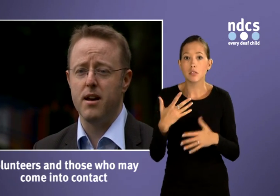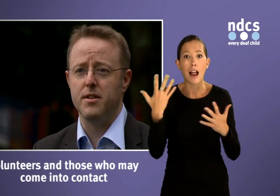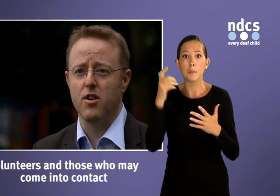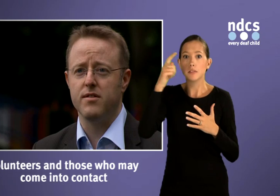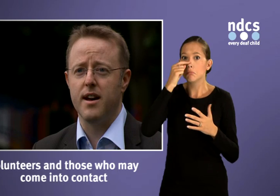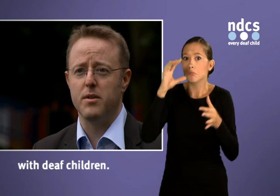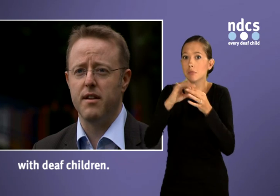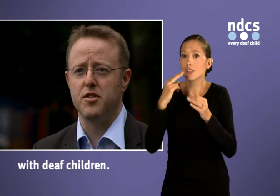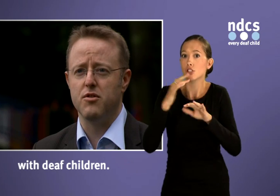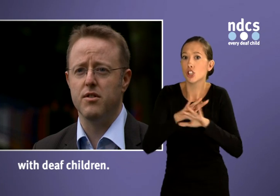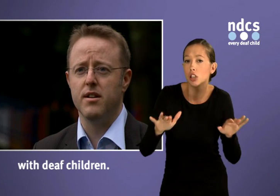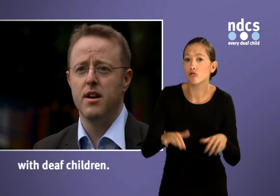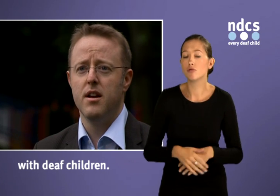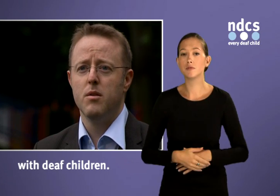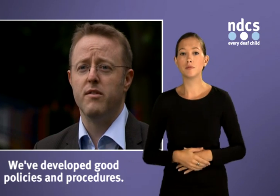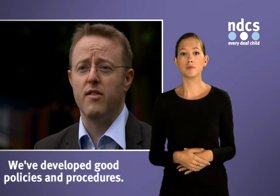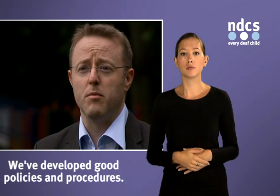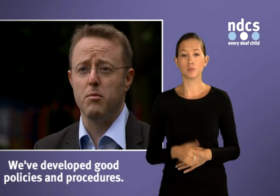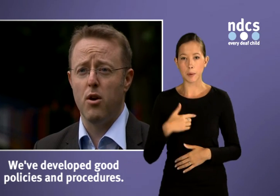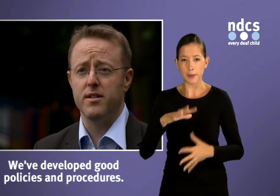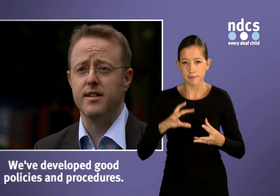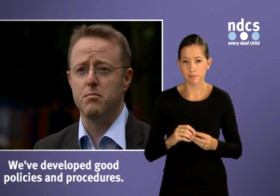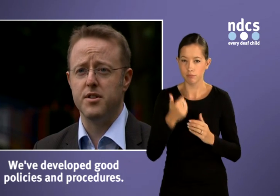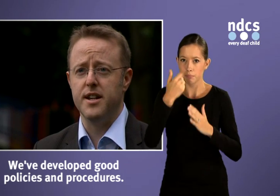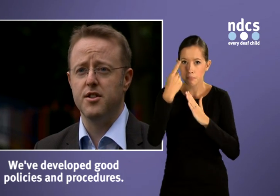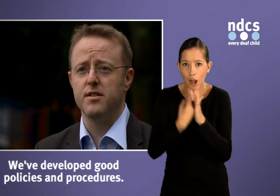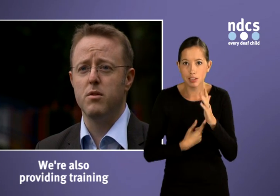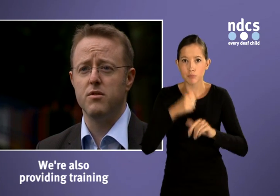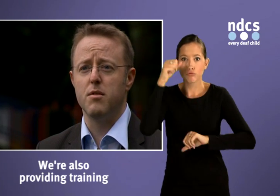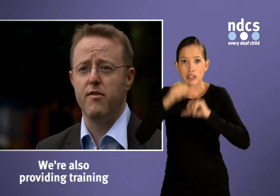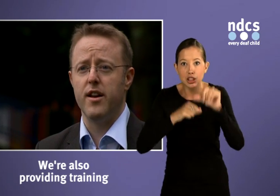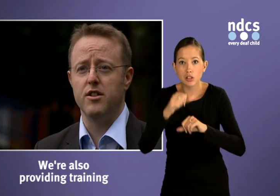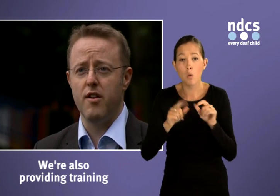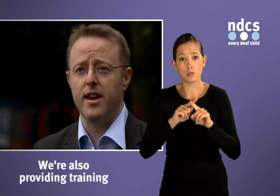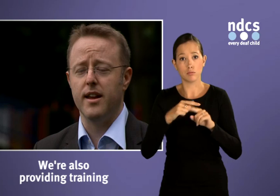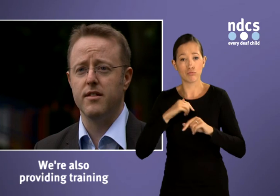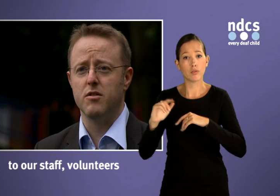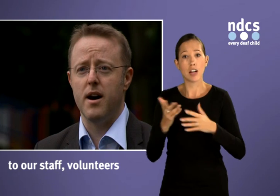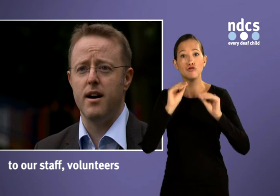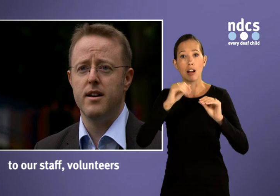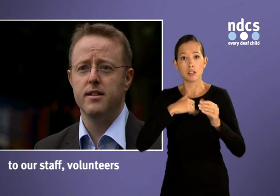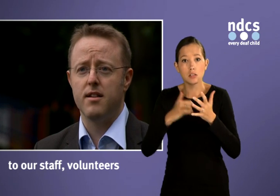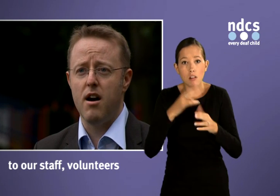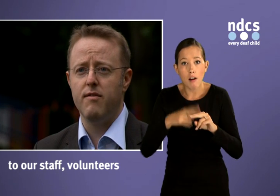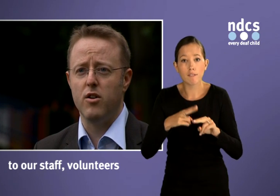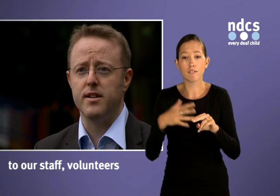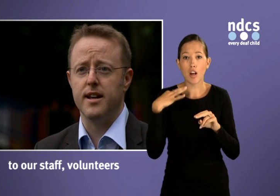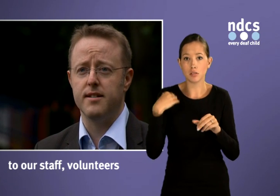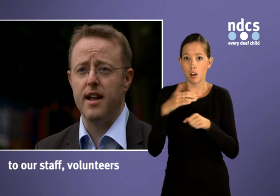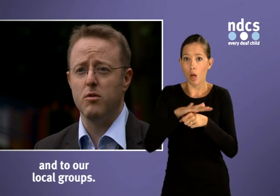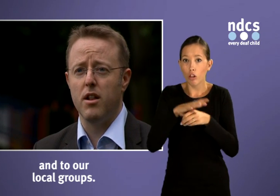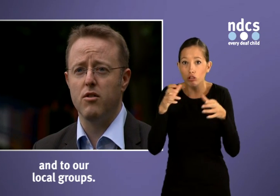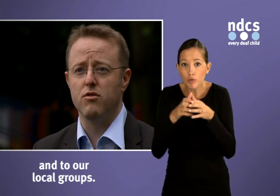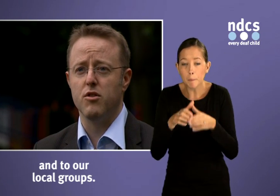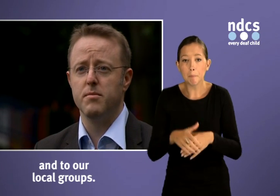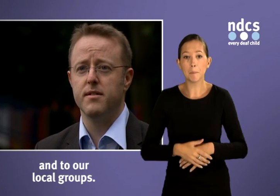who may come into contact with deaf children. We've developed good policies and procedures. We're also providing training to our staff, volunteers